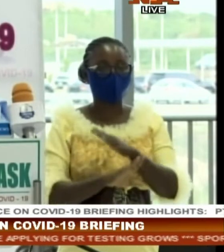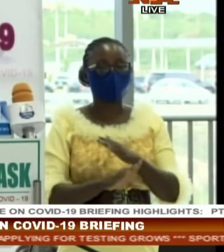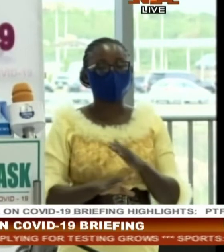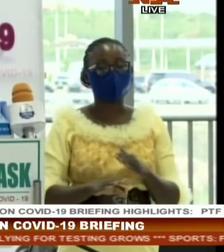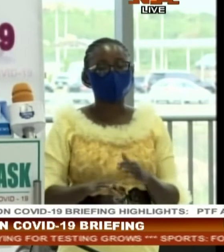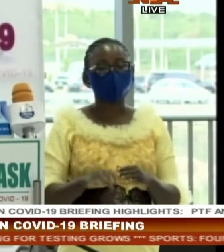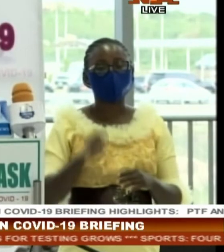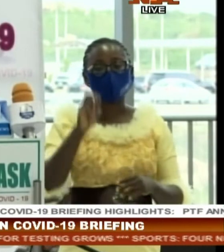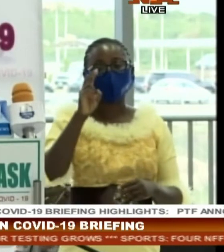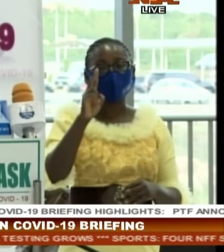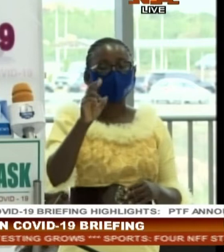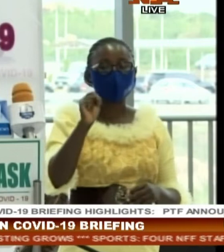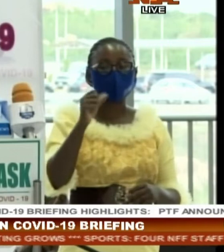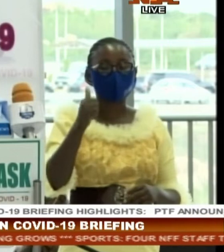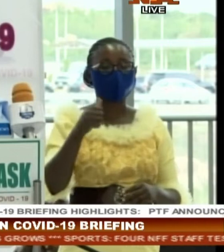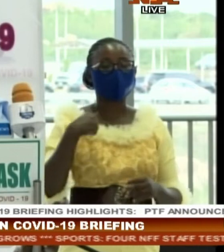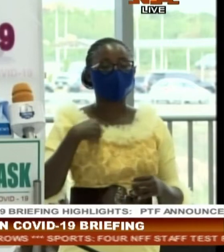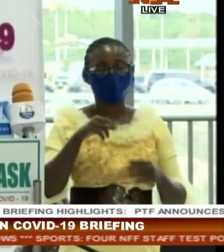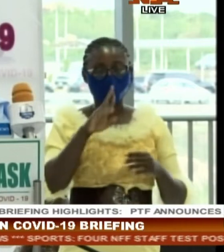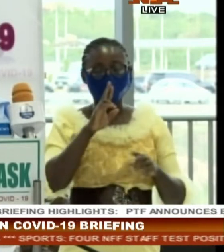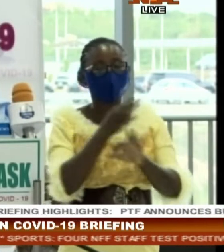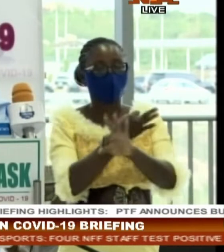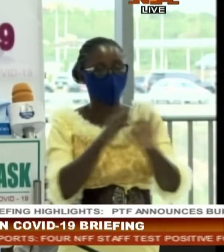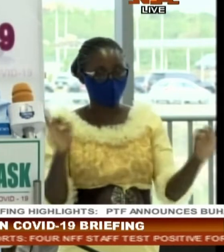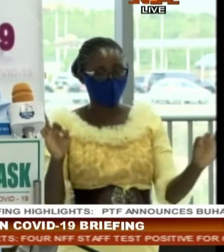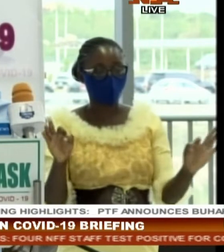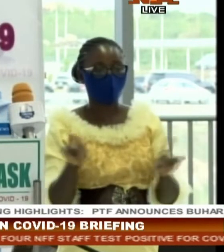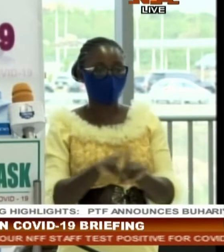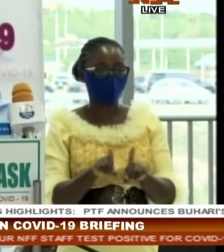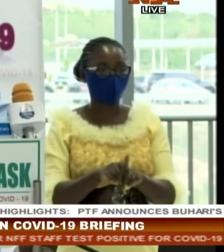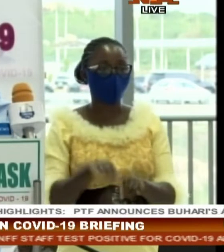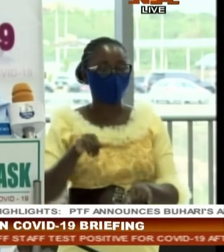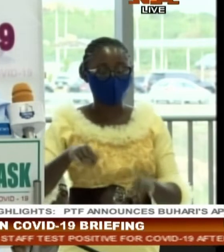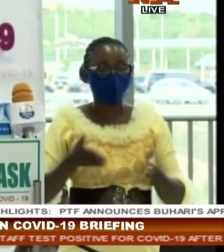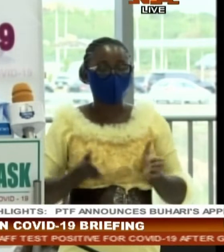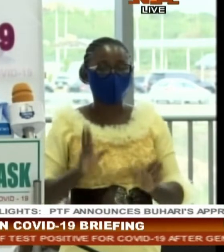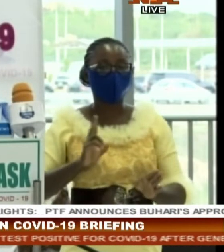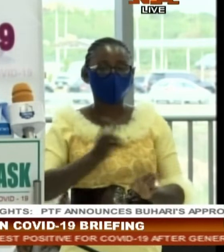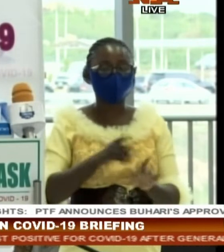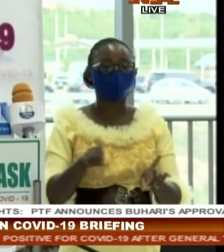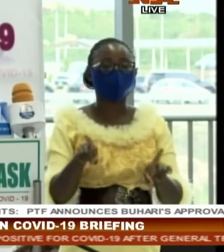USA will have an open skies with them, and also they allow us in also.